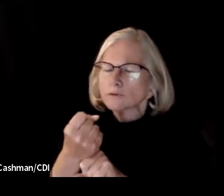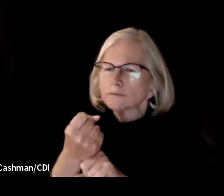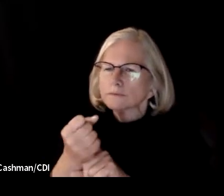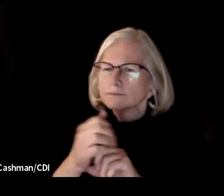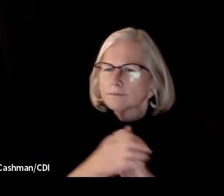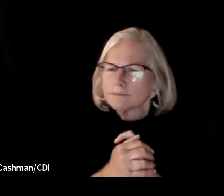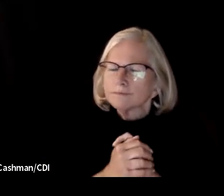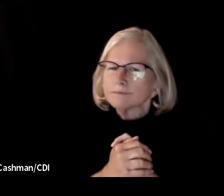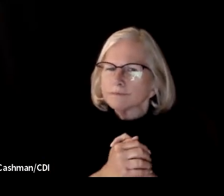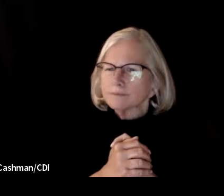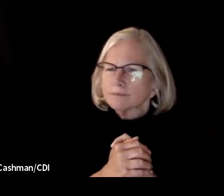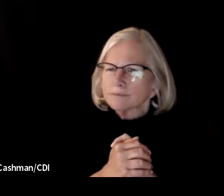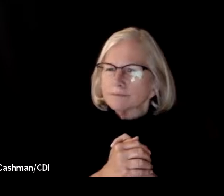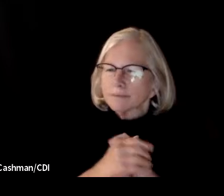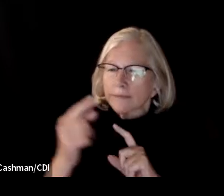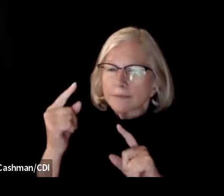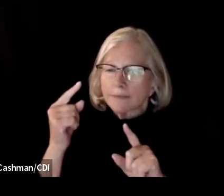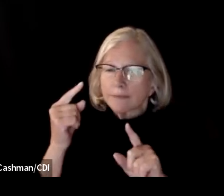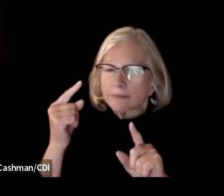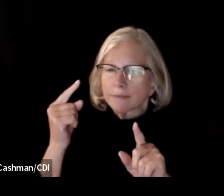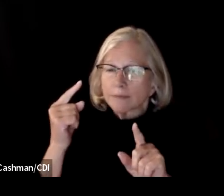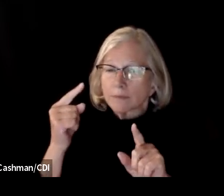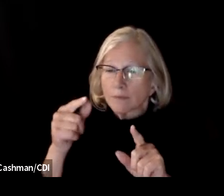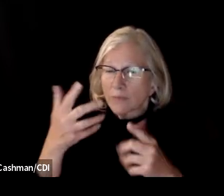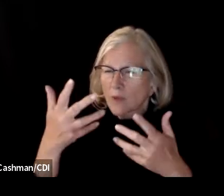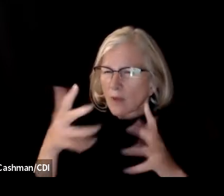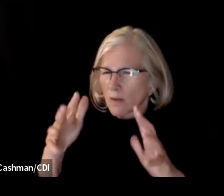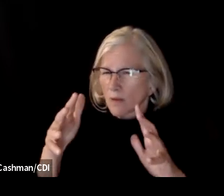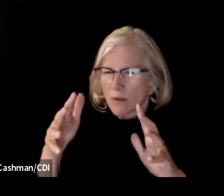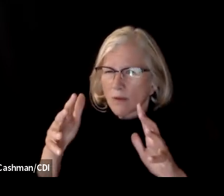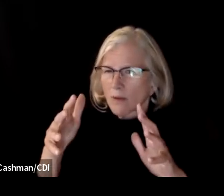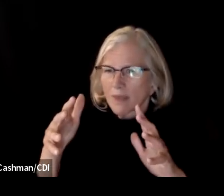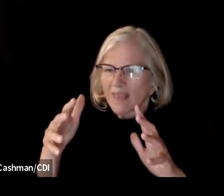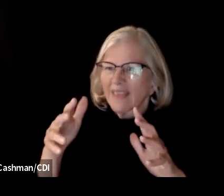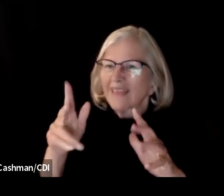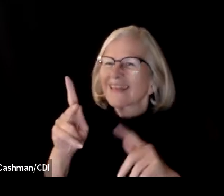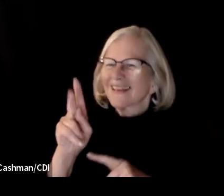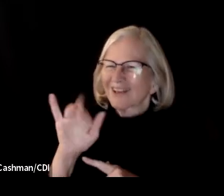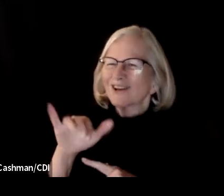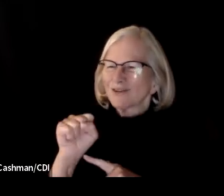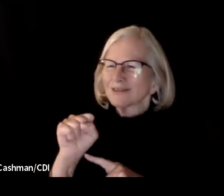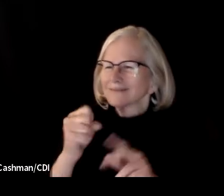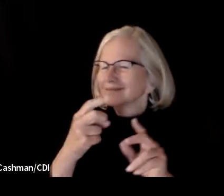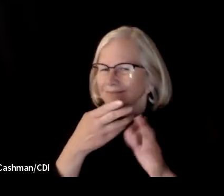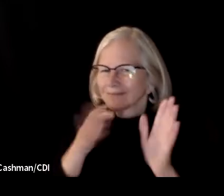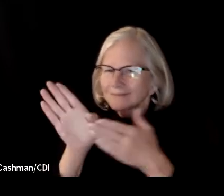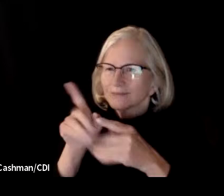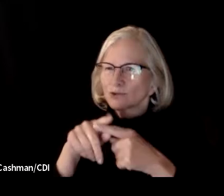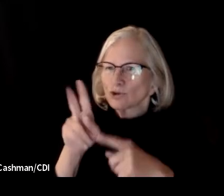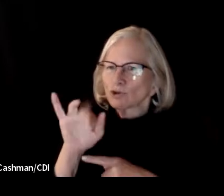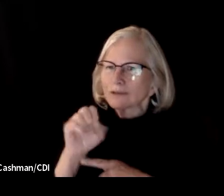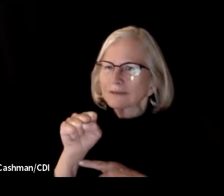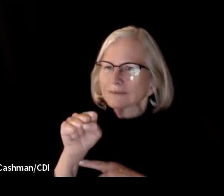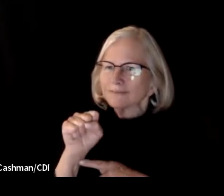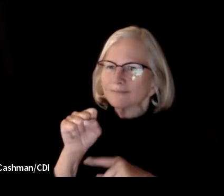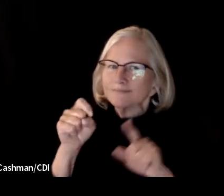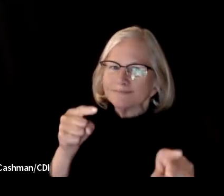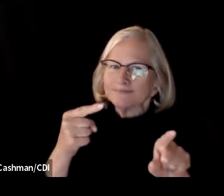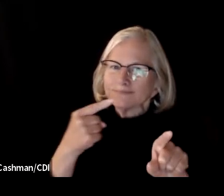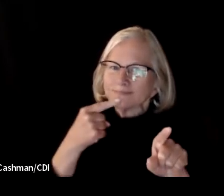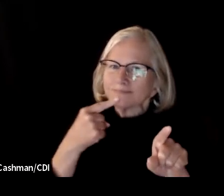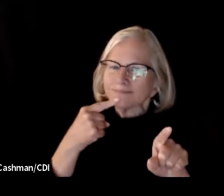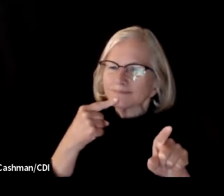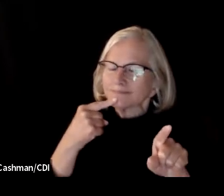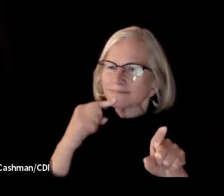I think that, Sure. As you know, go ahead, Chris, you chime in. Oh, I was just going to say that just by way